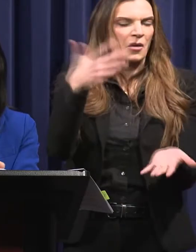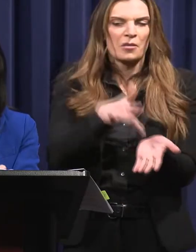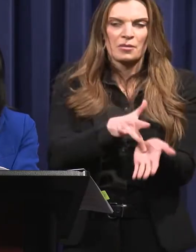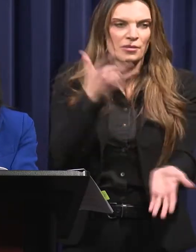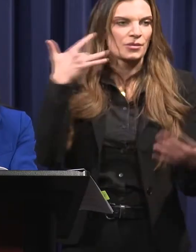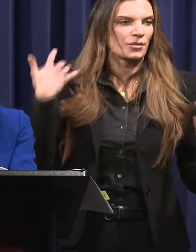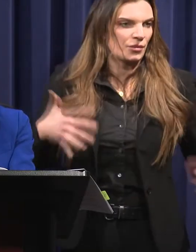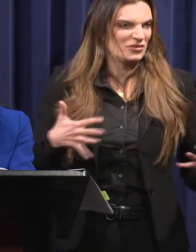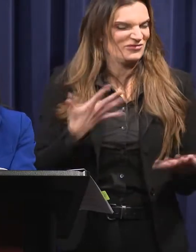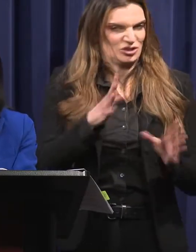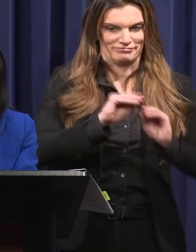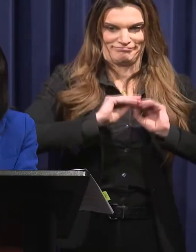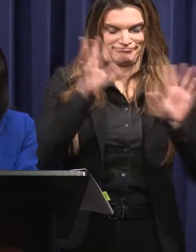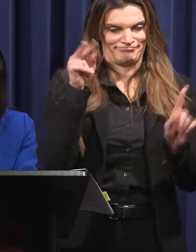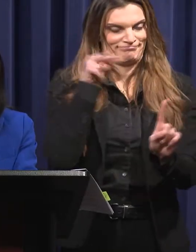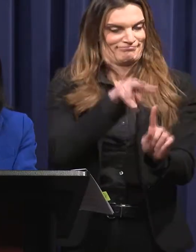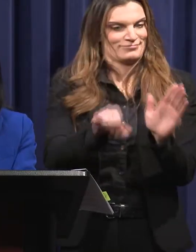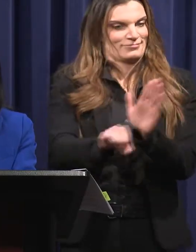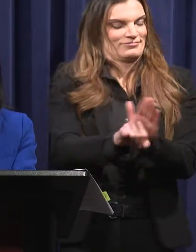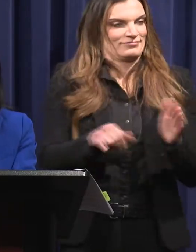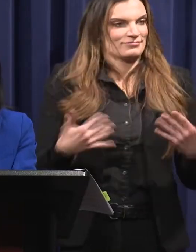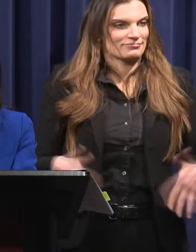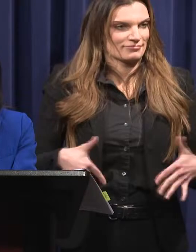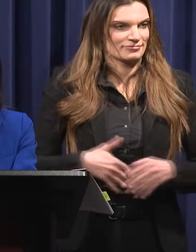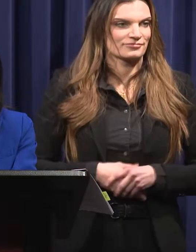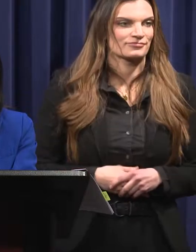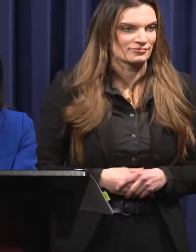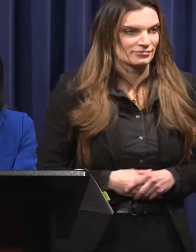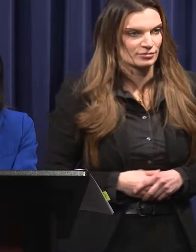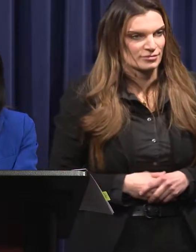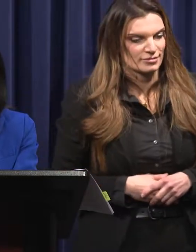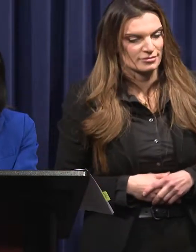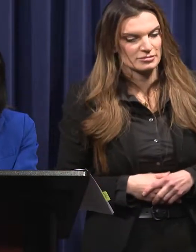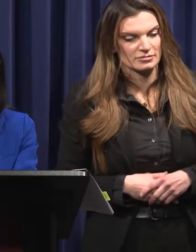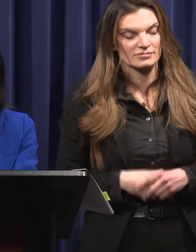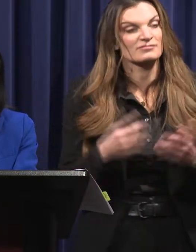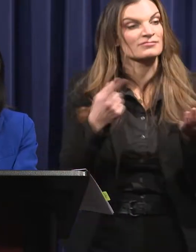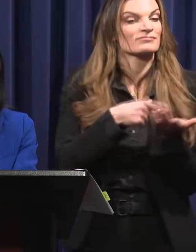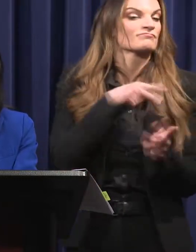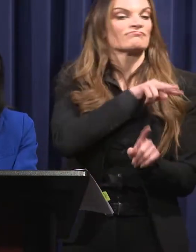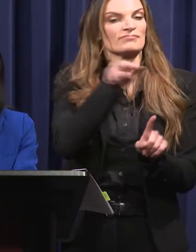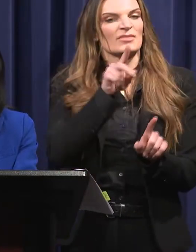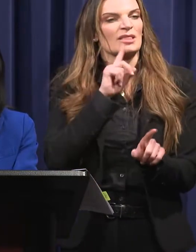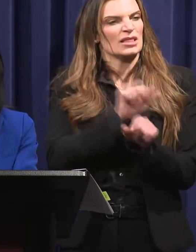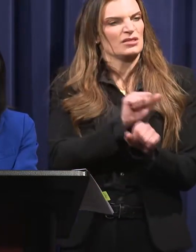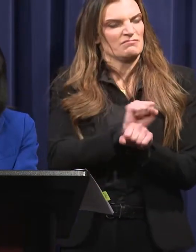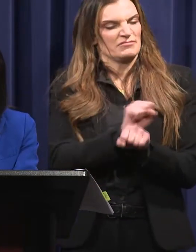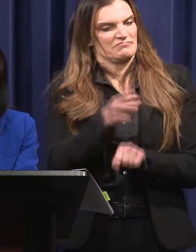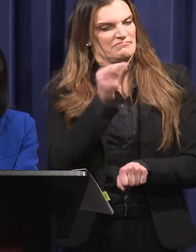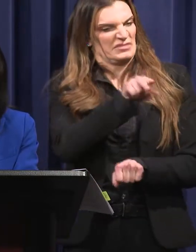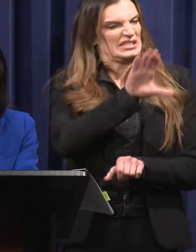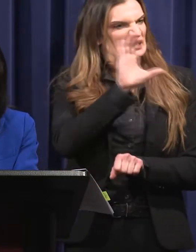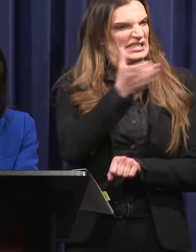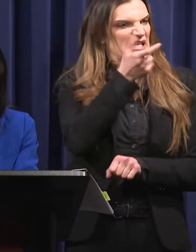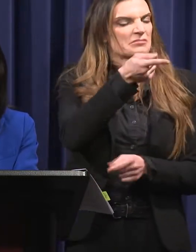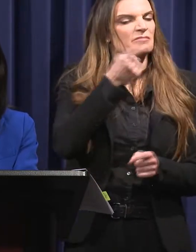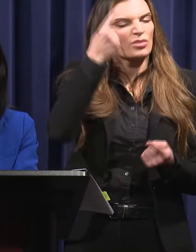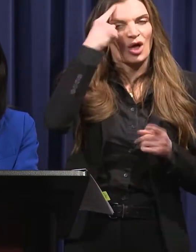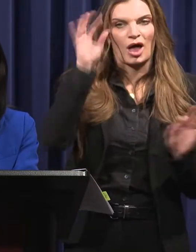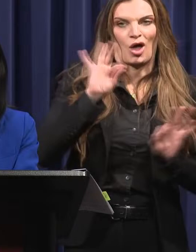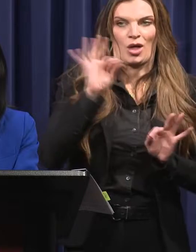concrete abuses in black and white, so much so that in some instances, it's obvious that they were counting on the fact that no one would ever review